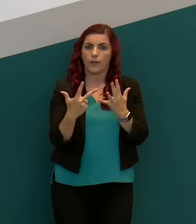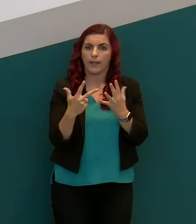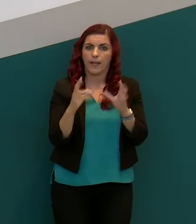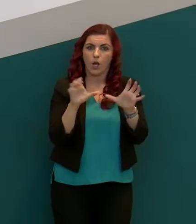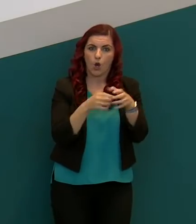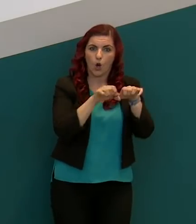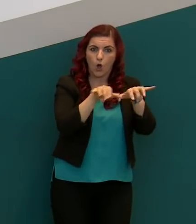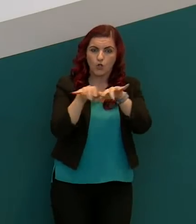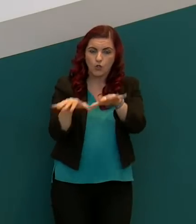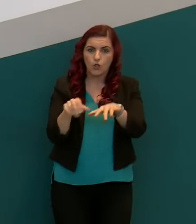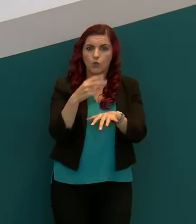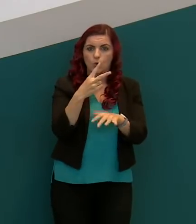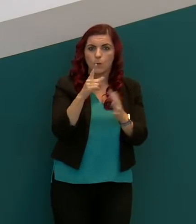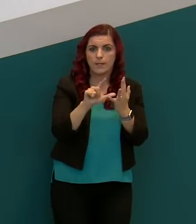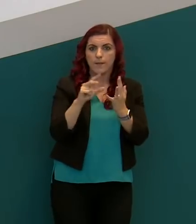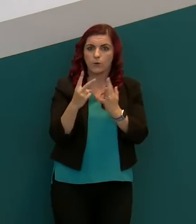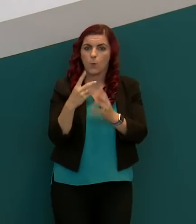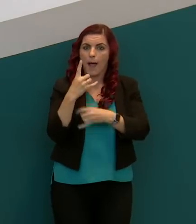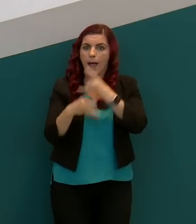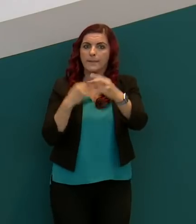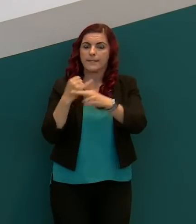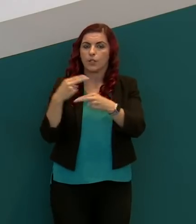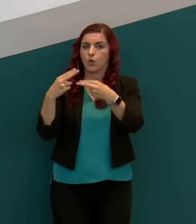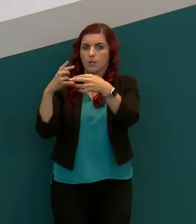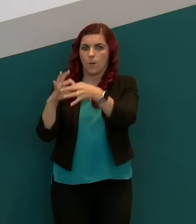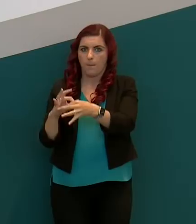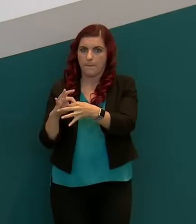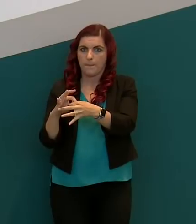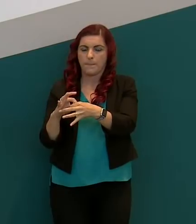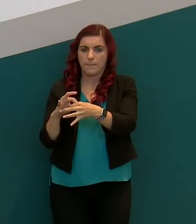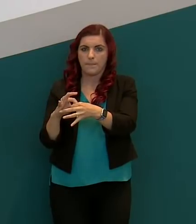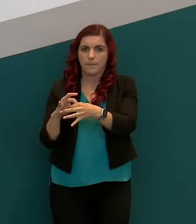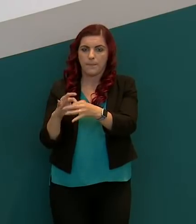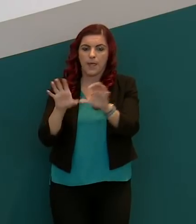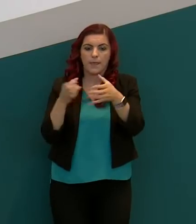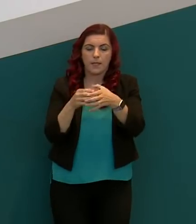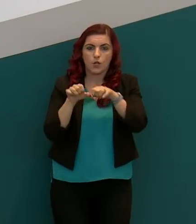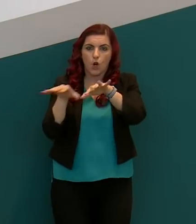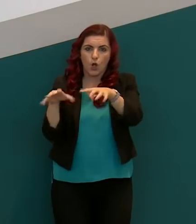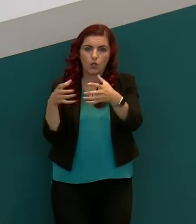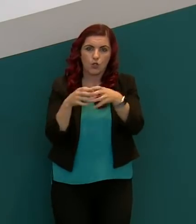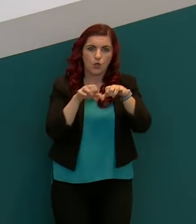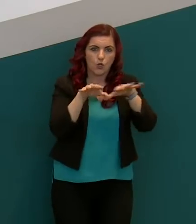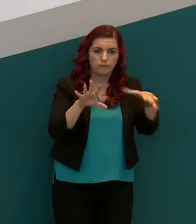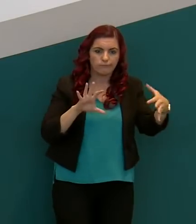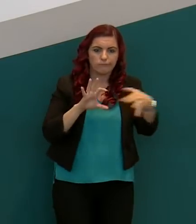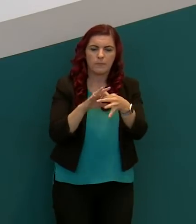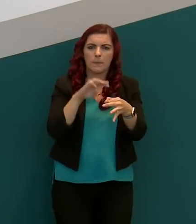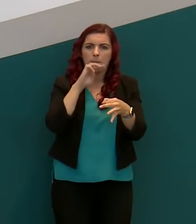which 272 have been in nursing homes. These clusters have been associated with